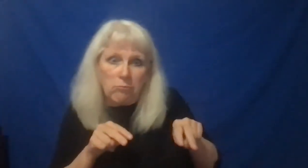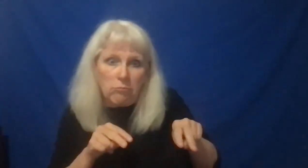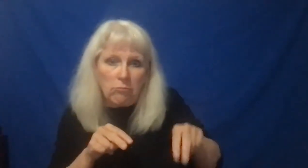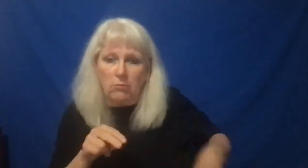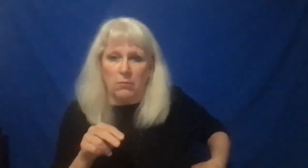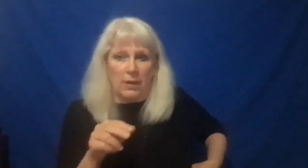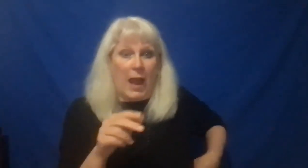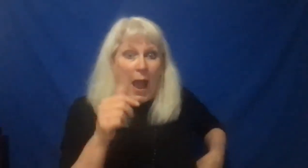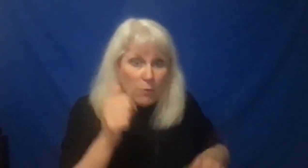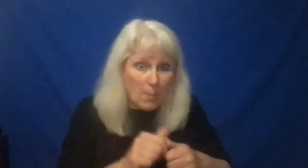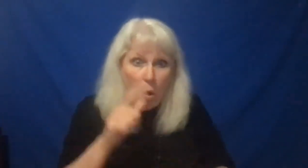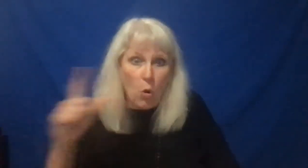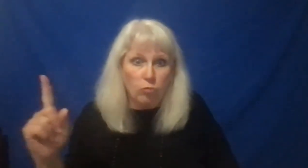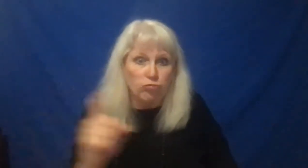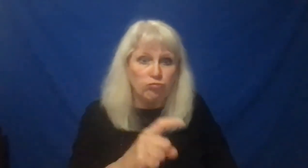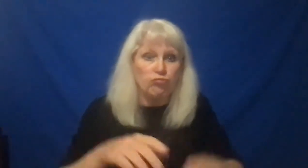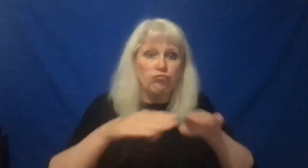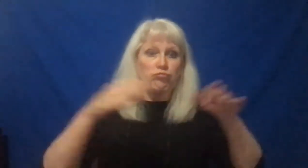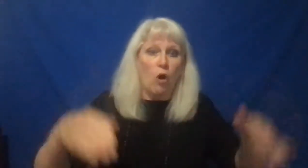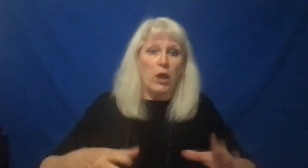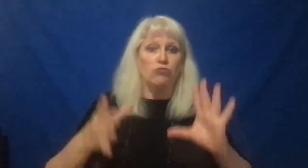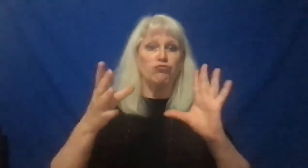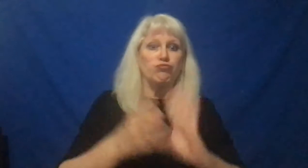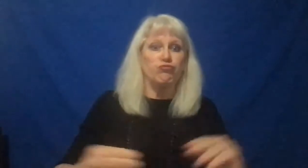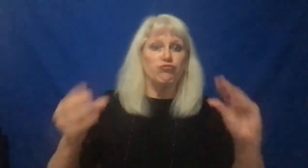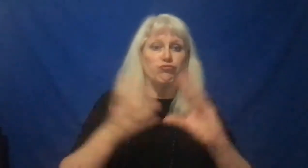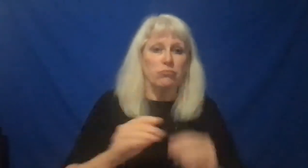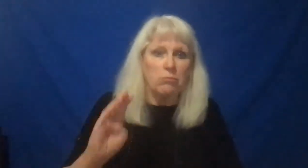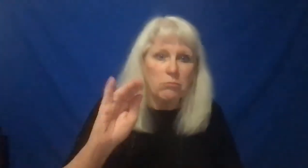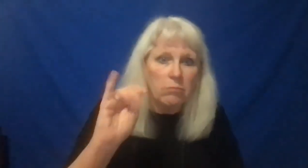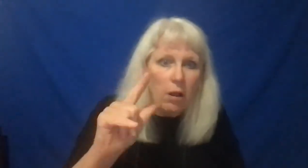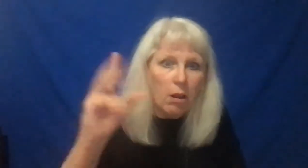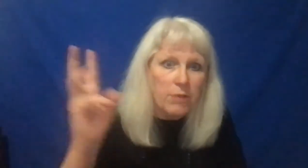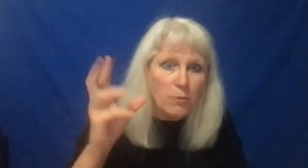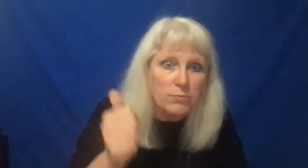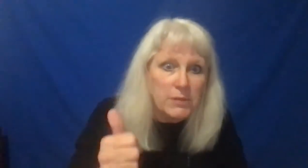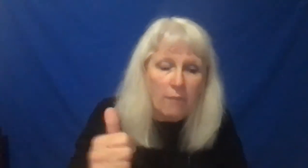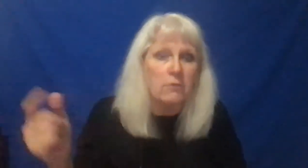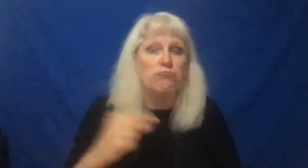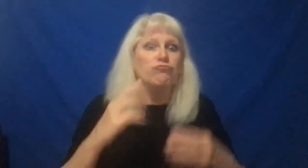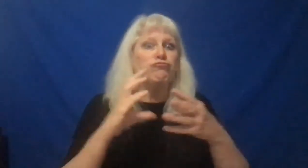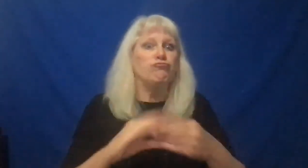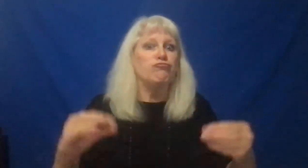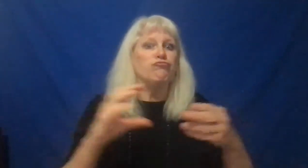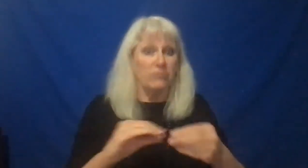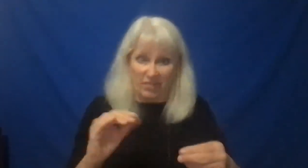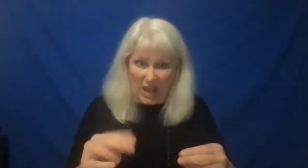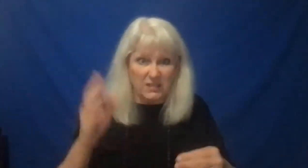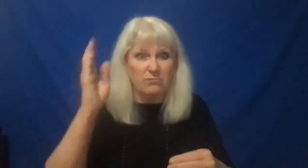W. and his dedication and his tribute to Sister Ignatia at the time of the funeral. So